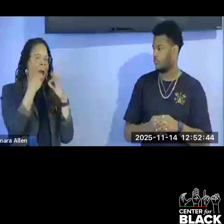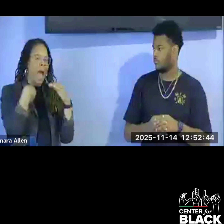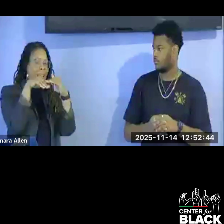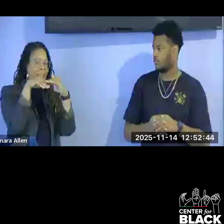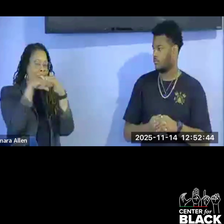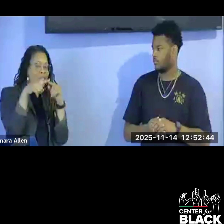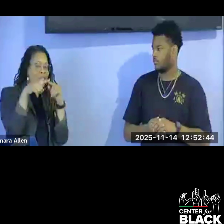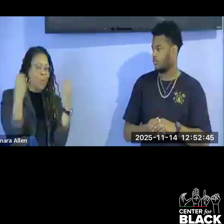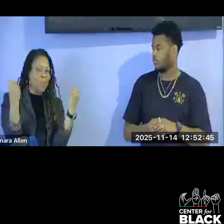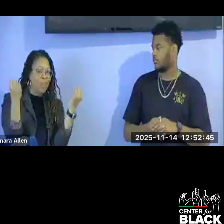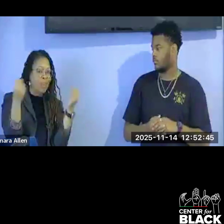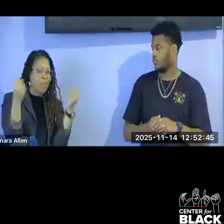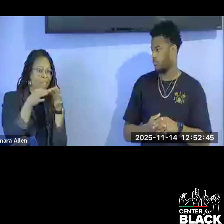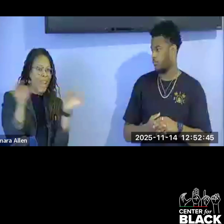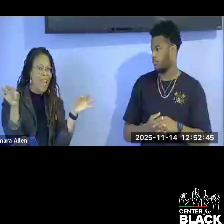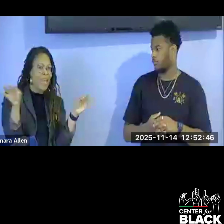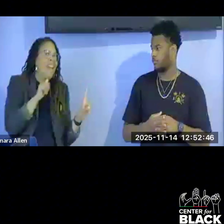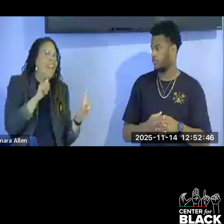roots